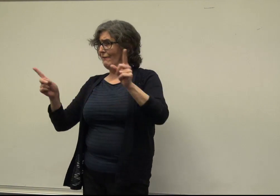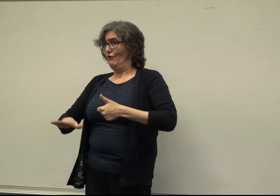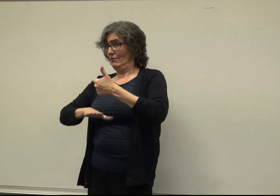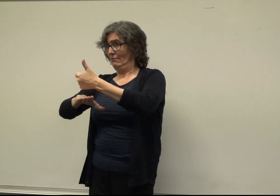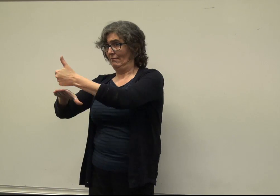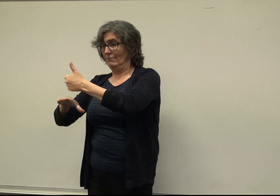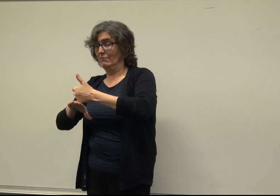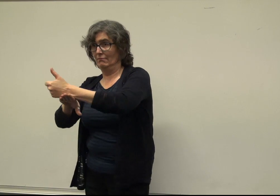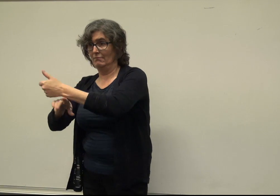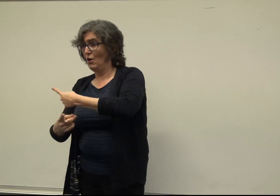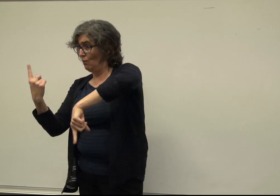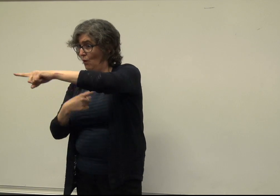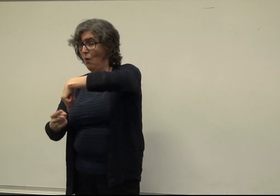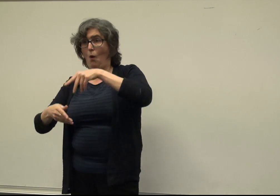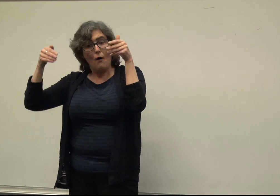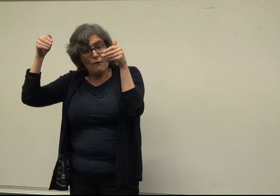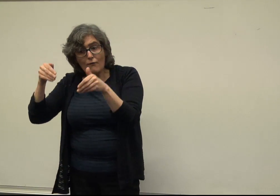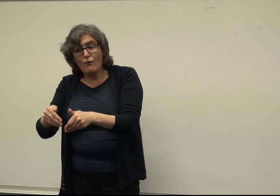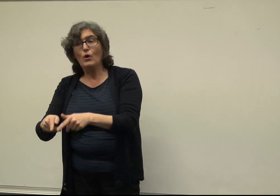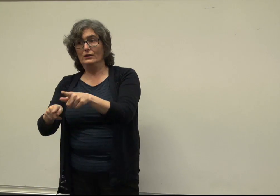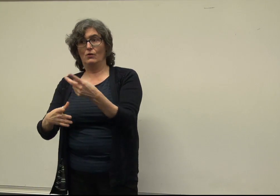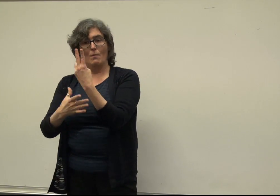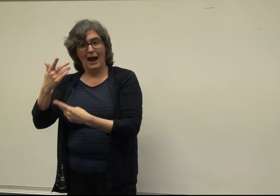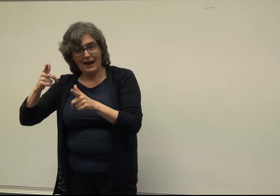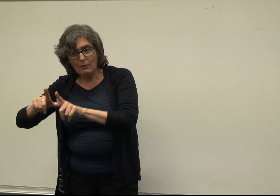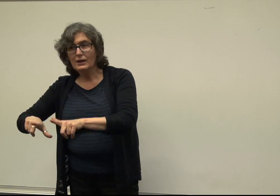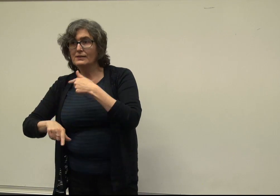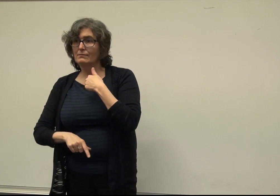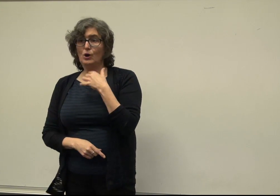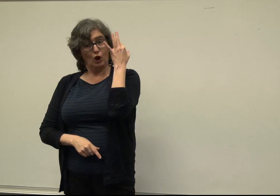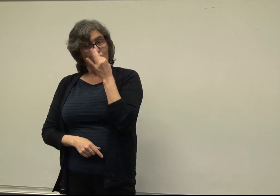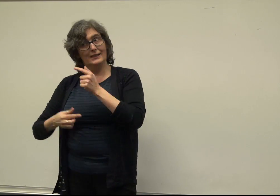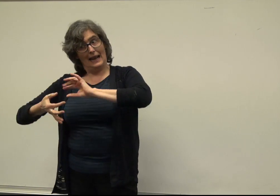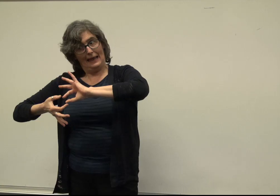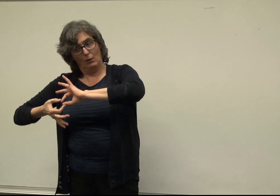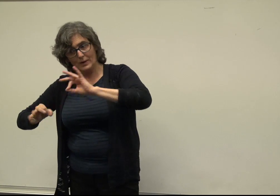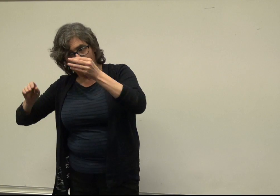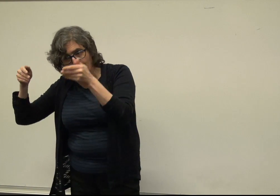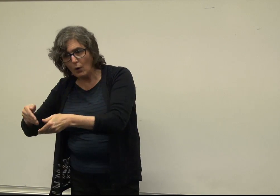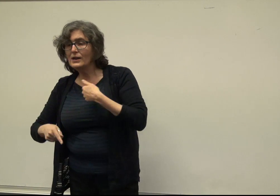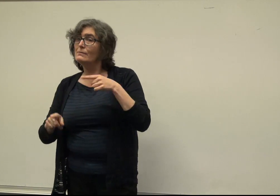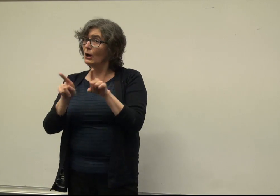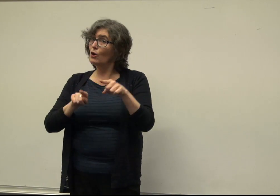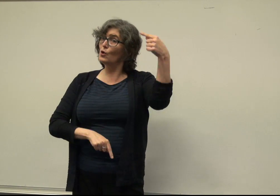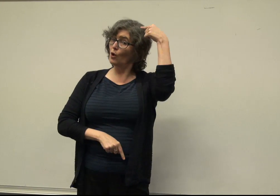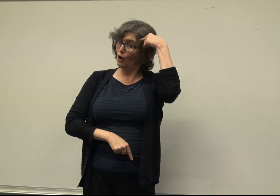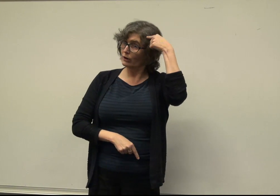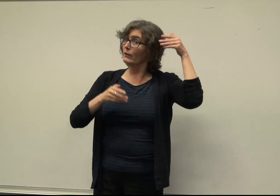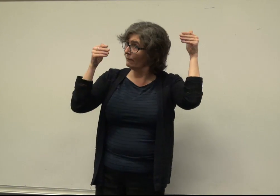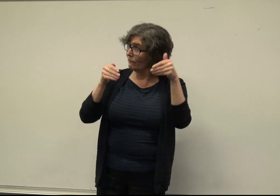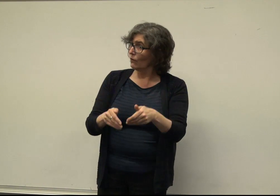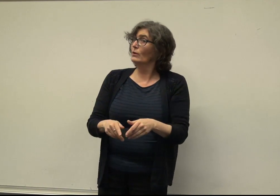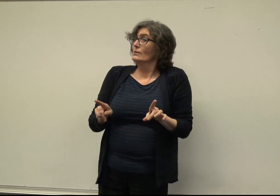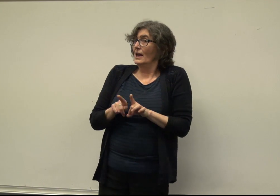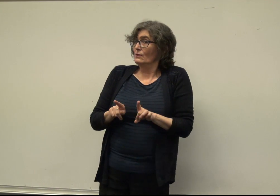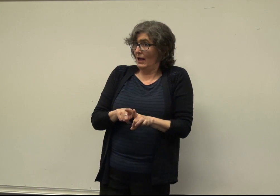bilingualism, both from a linguistic point of view and from a cognitive point of view. So I'd like to thank my good colleagues and